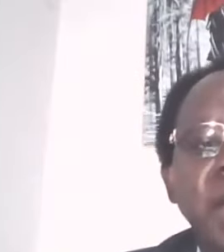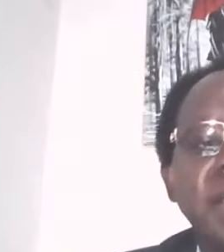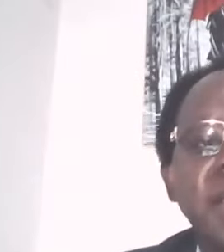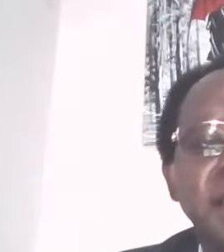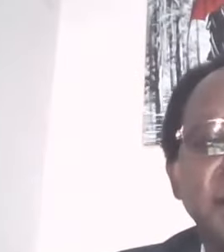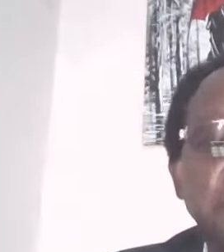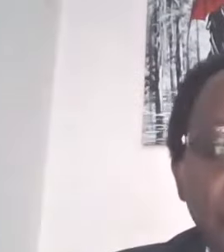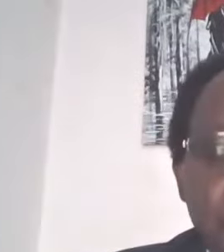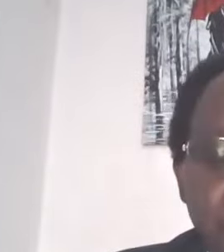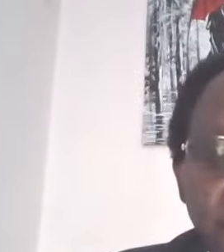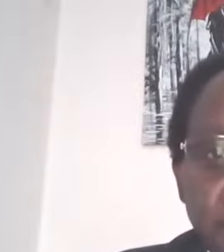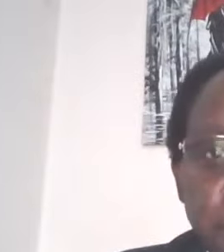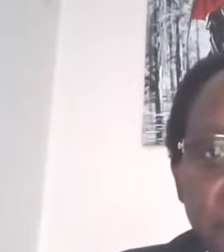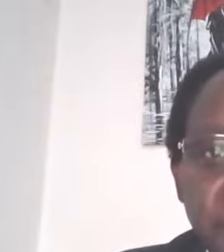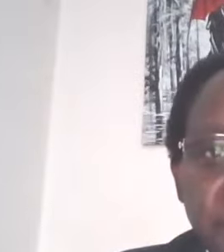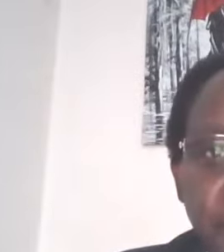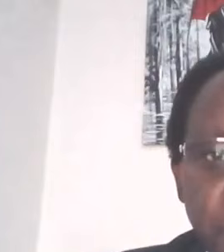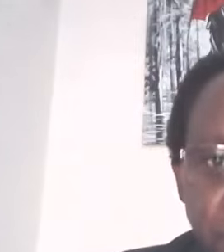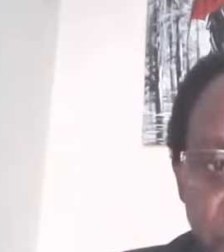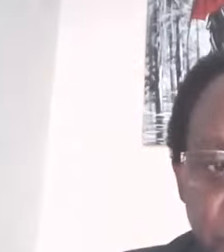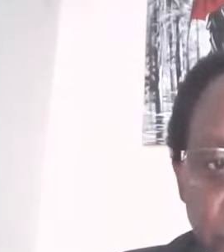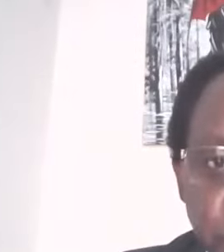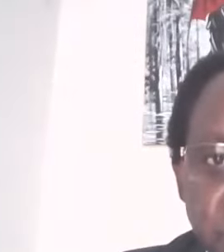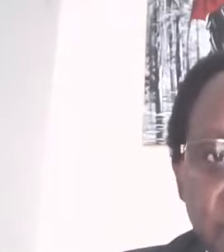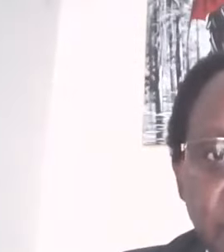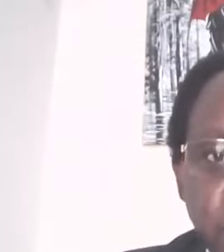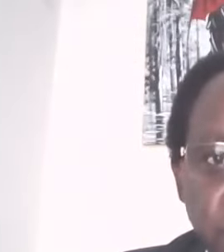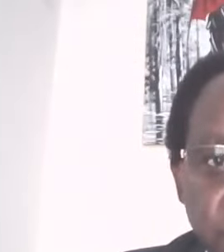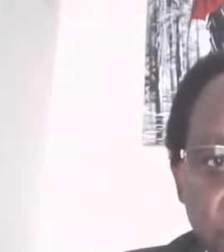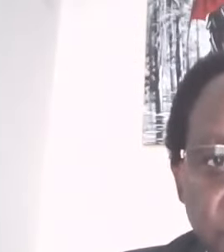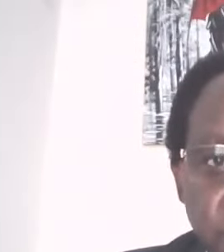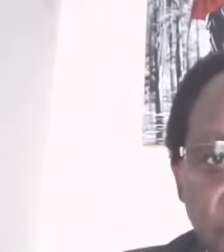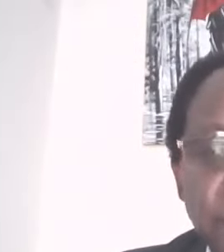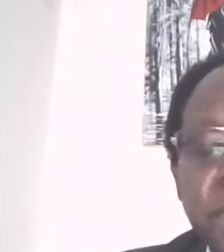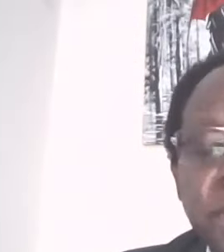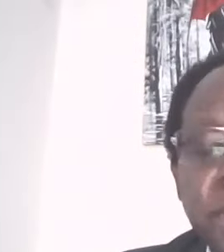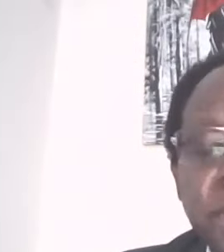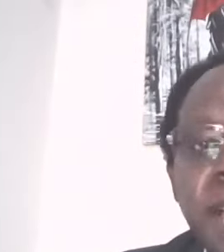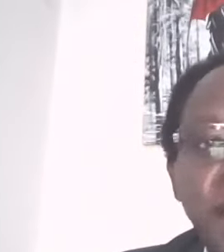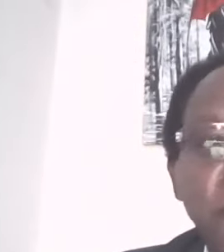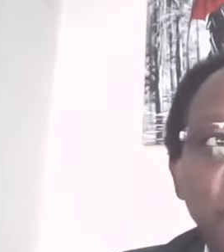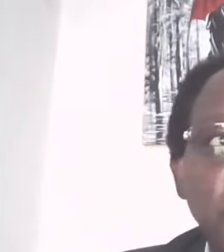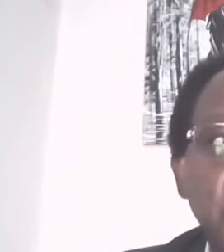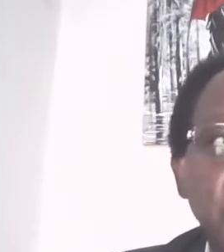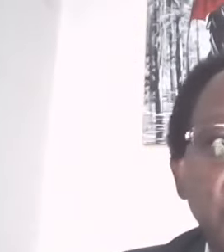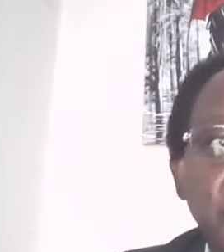point where there is permanent brain damage when you take alcohol, something called